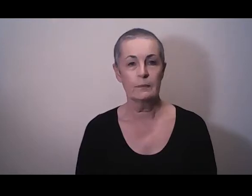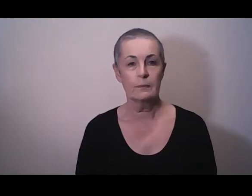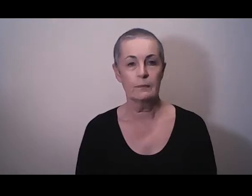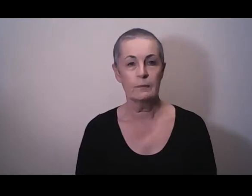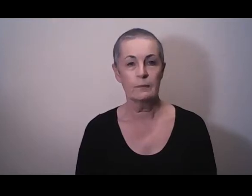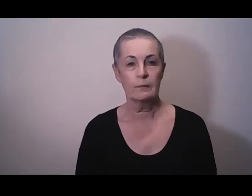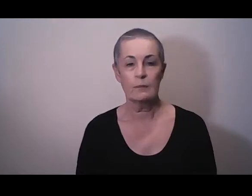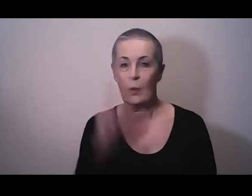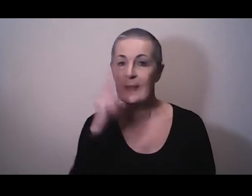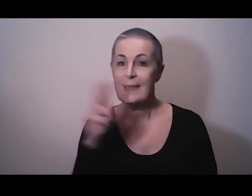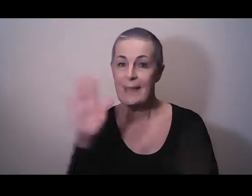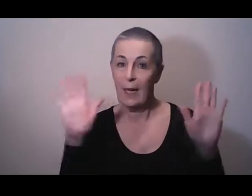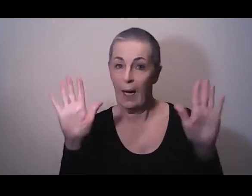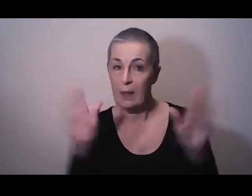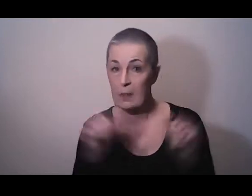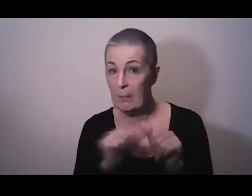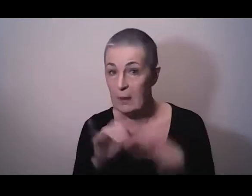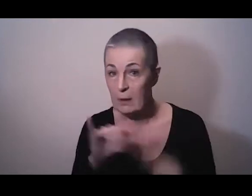And you continue like that.